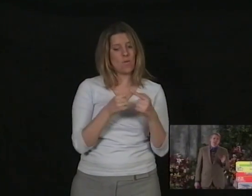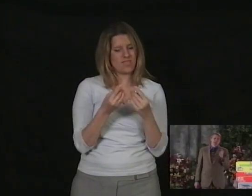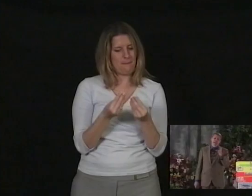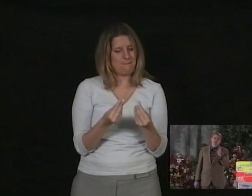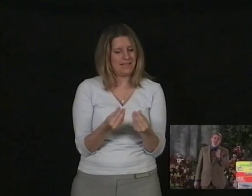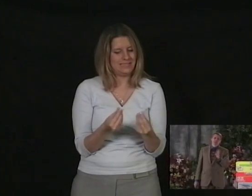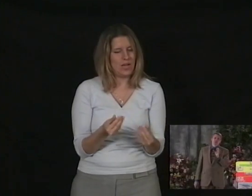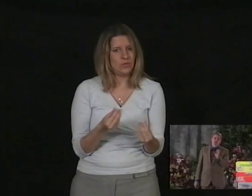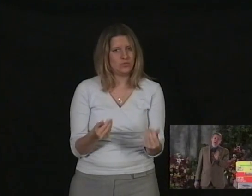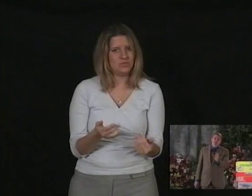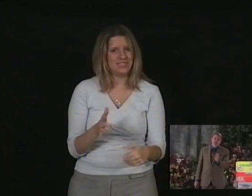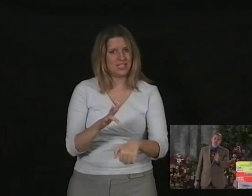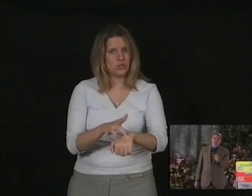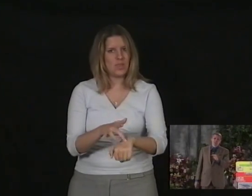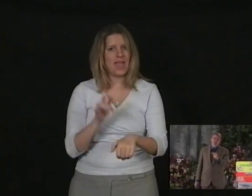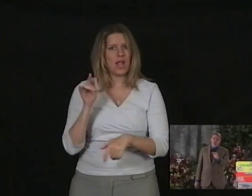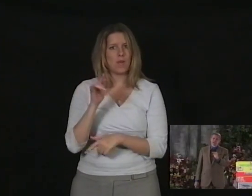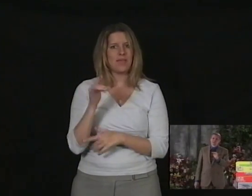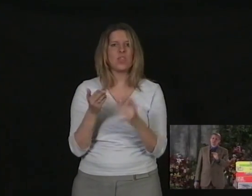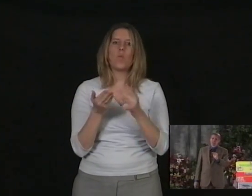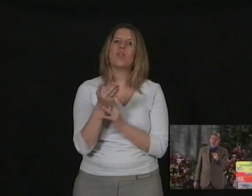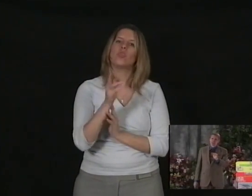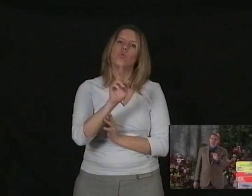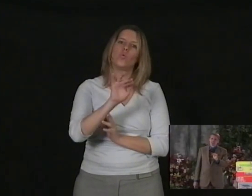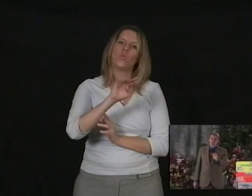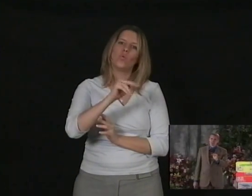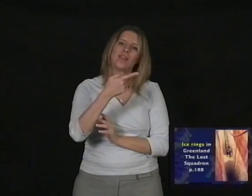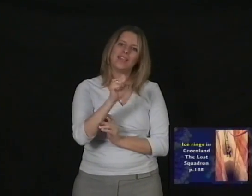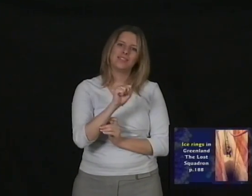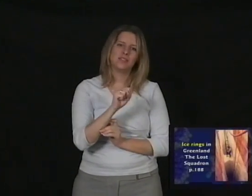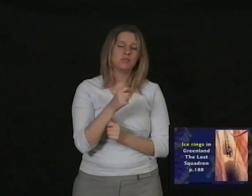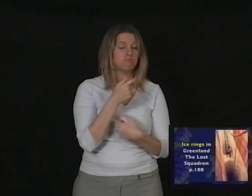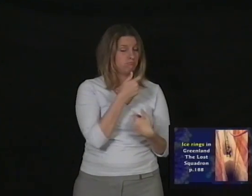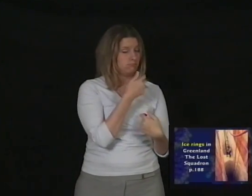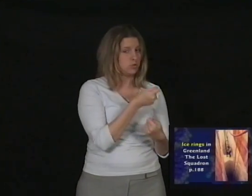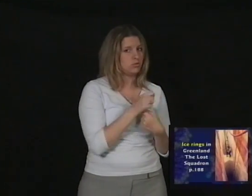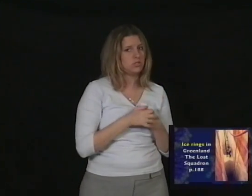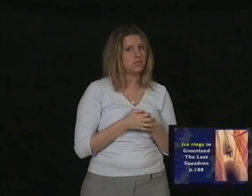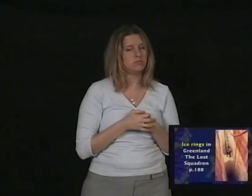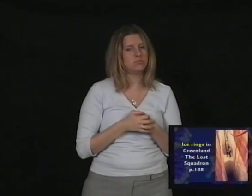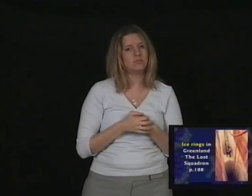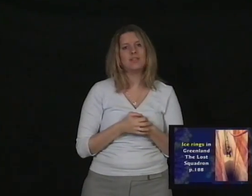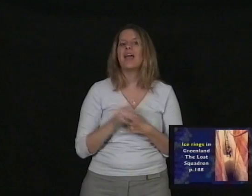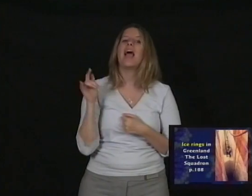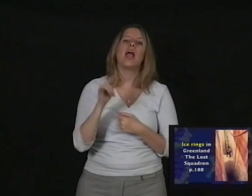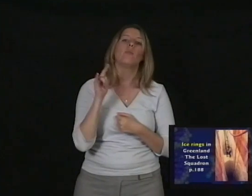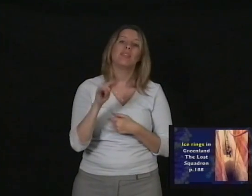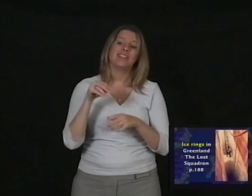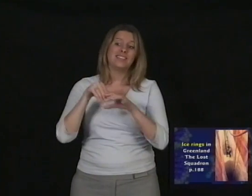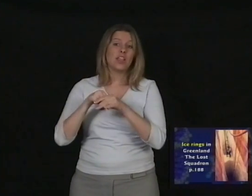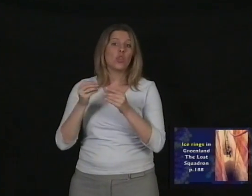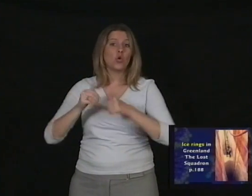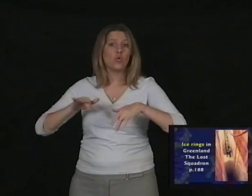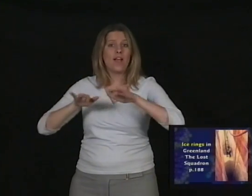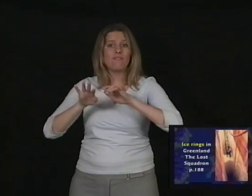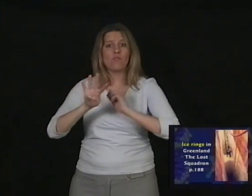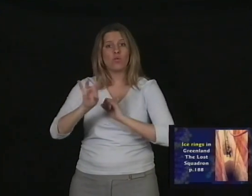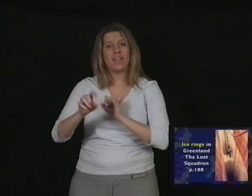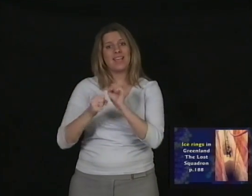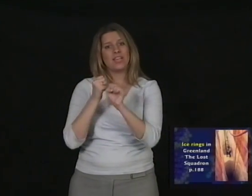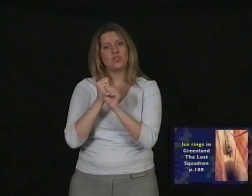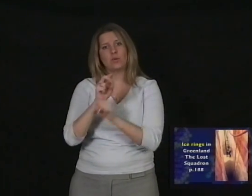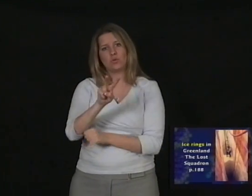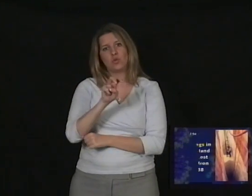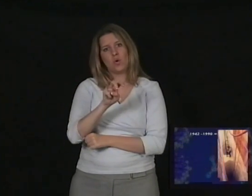Now, when they melted down to get to the airplane, they went through ice rings. Interesting. Airplanes are in the ground for 48